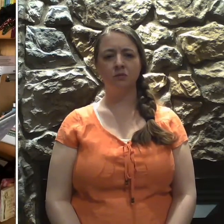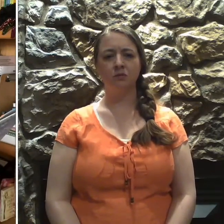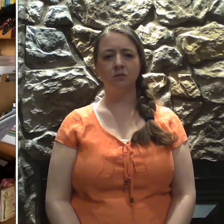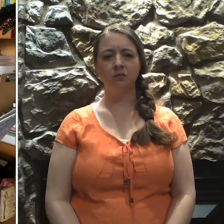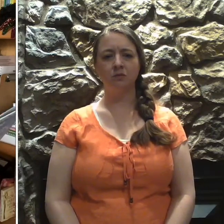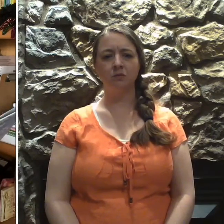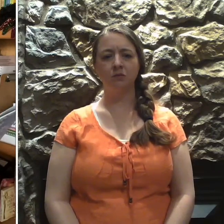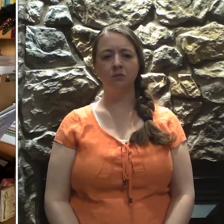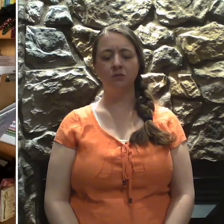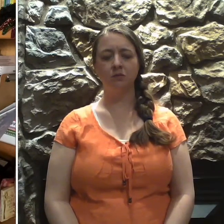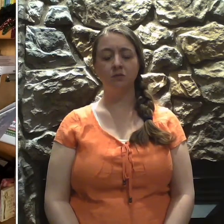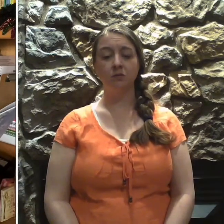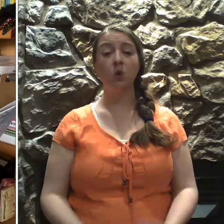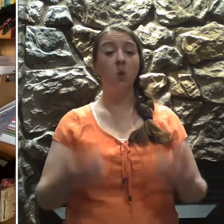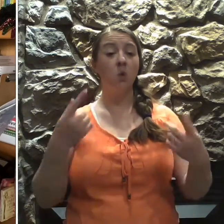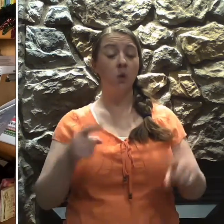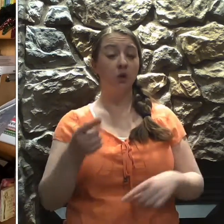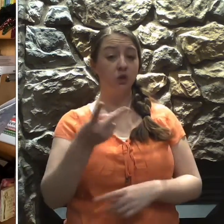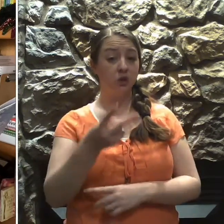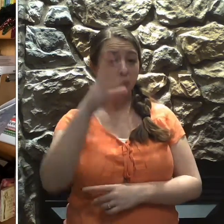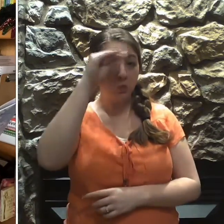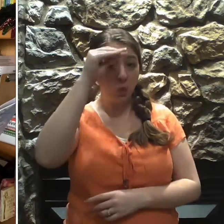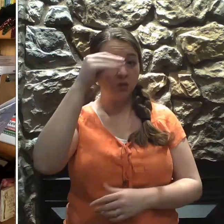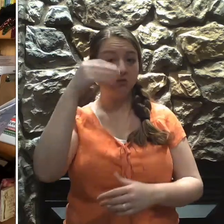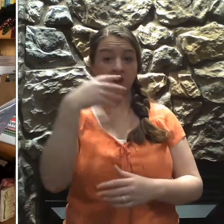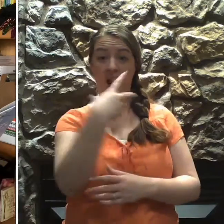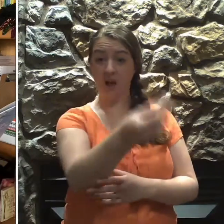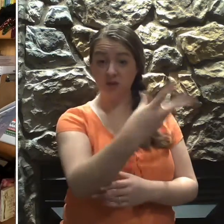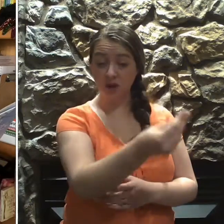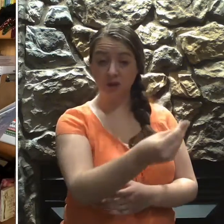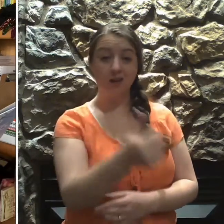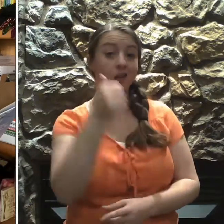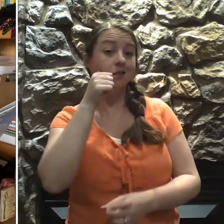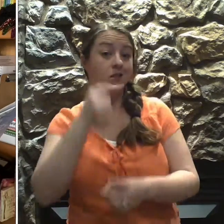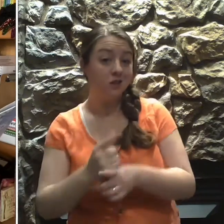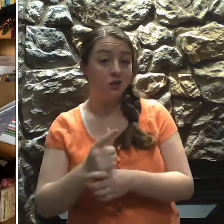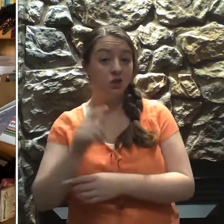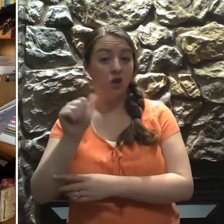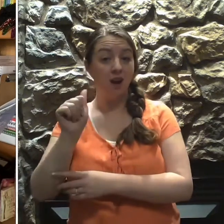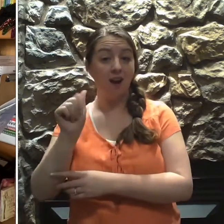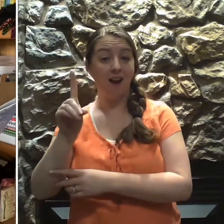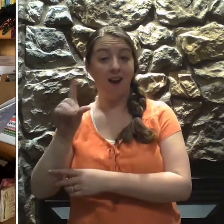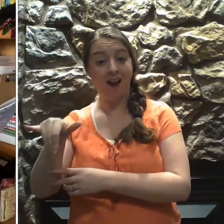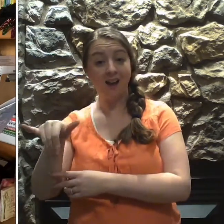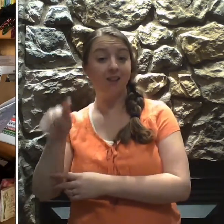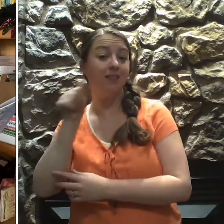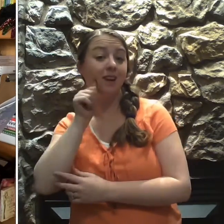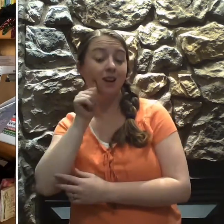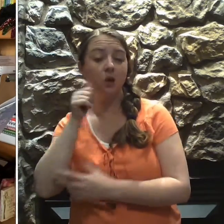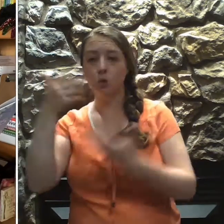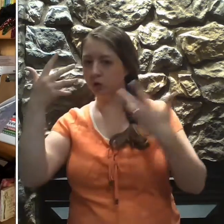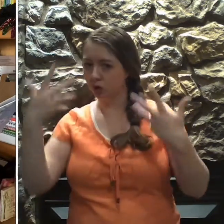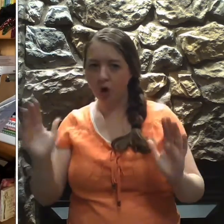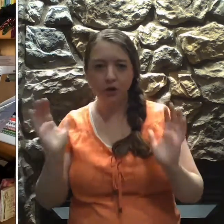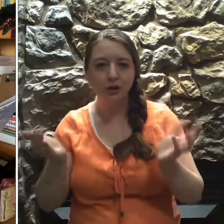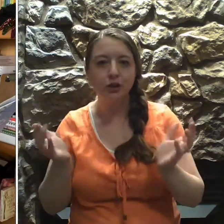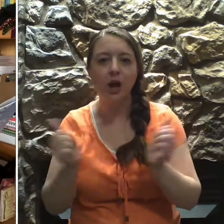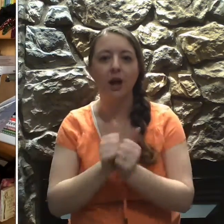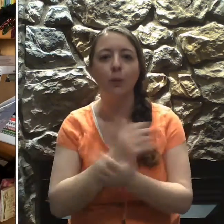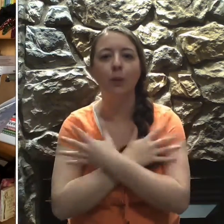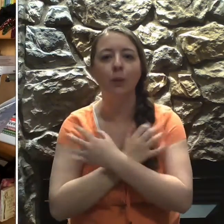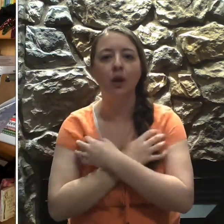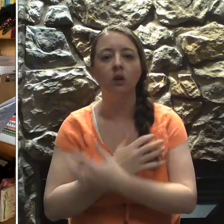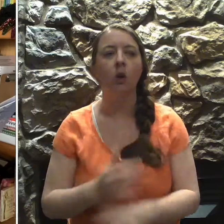By the time the boys got outside, their sister, Addie, was already talking with him. I'm sorry for